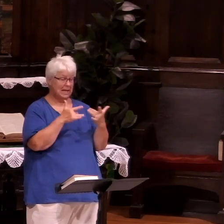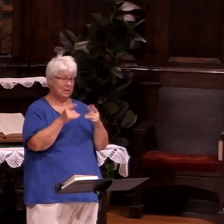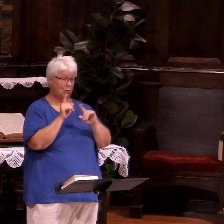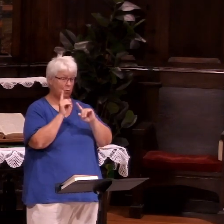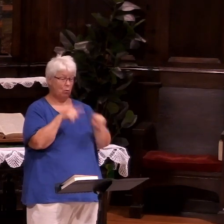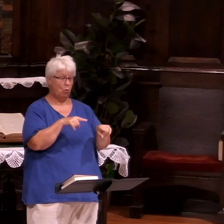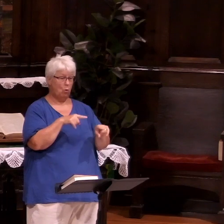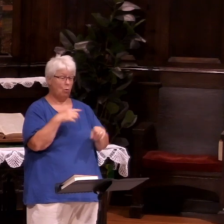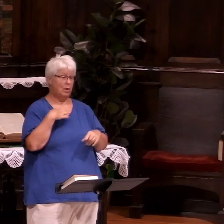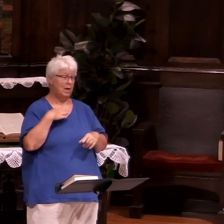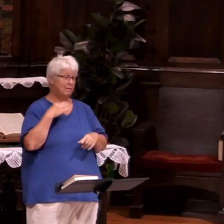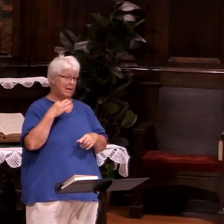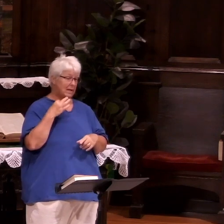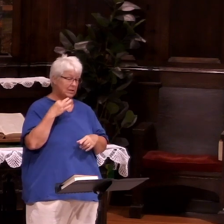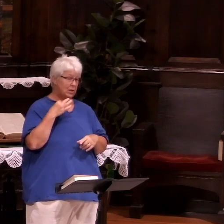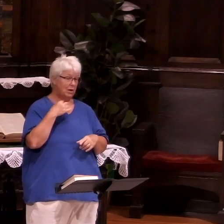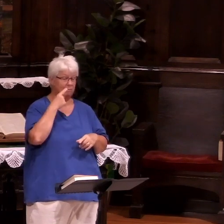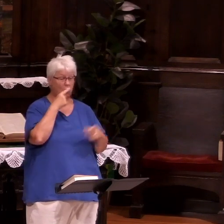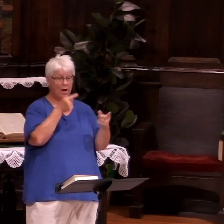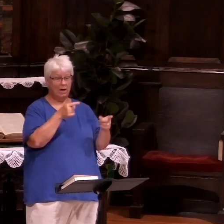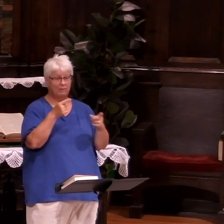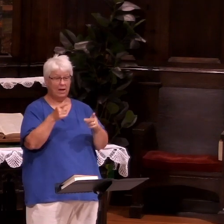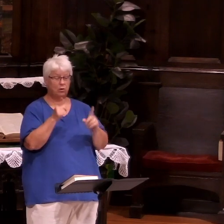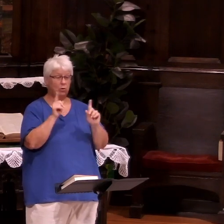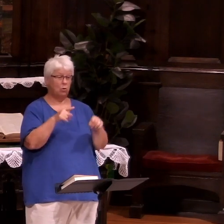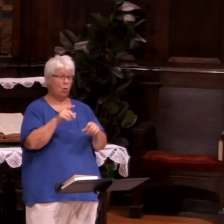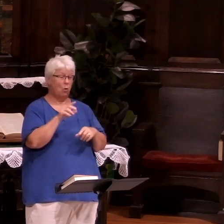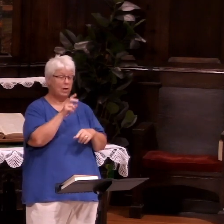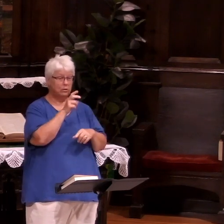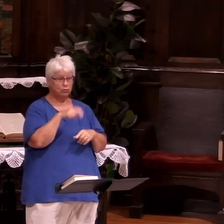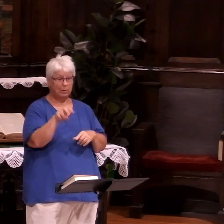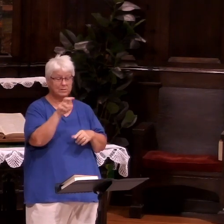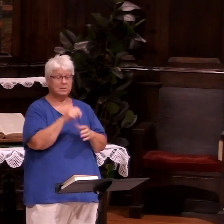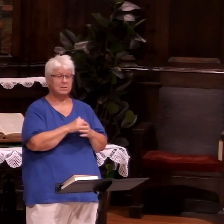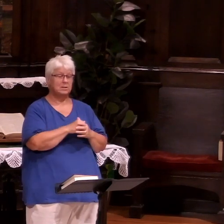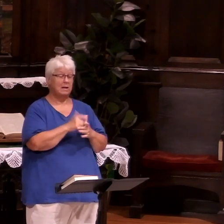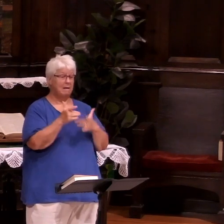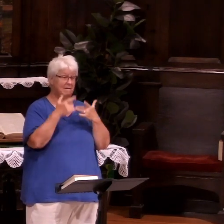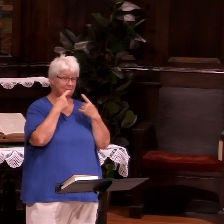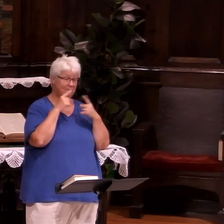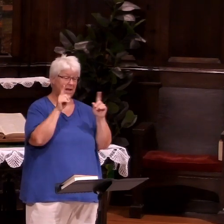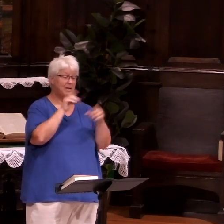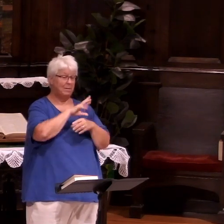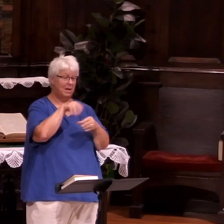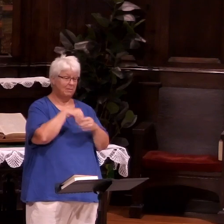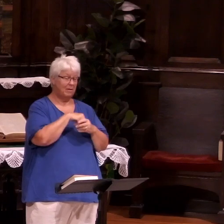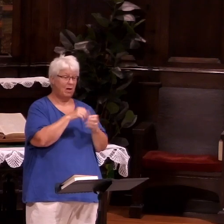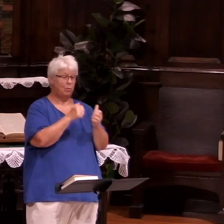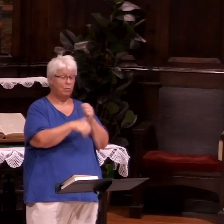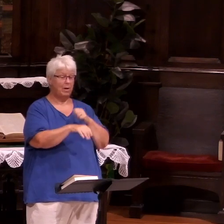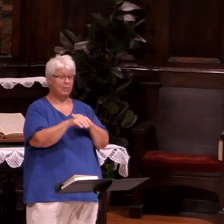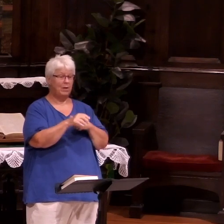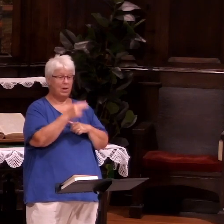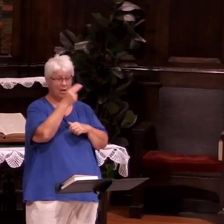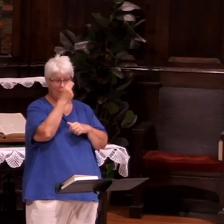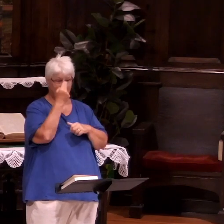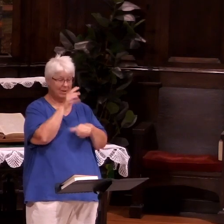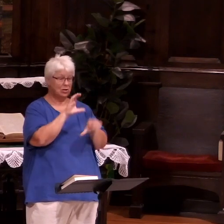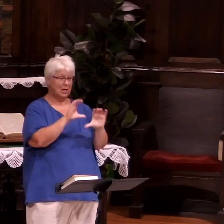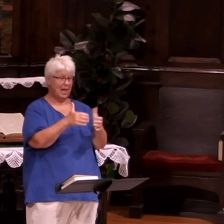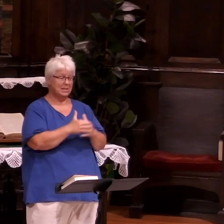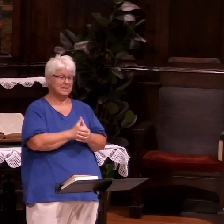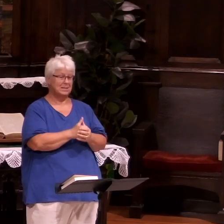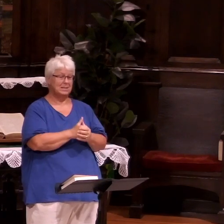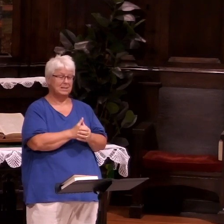go volunteer for events, go on mission trips, finally be a part of the confirmation